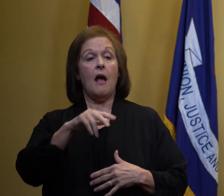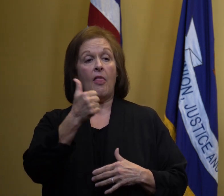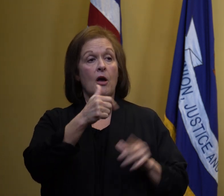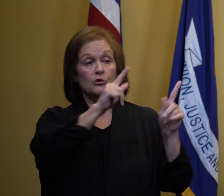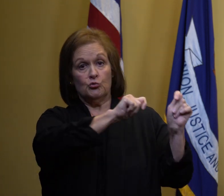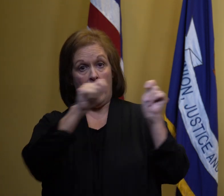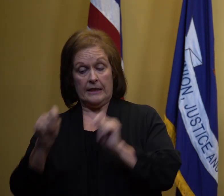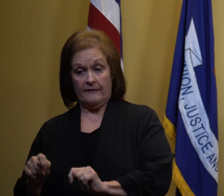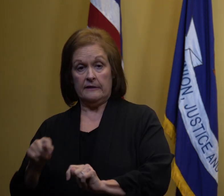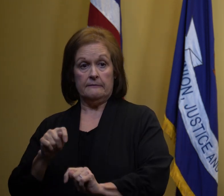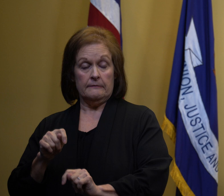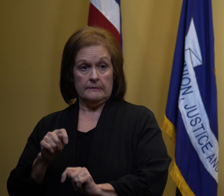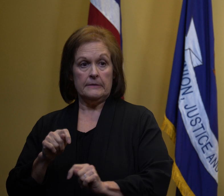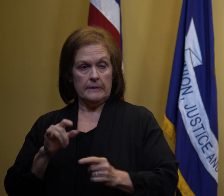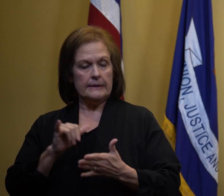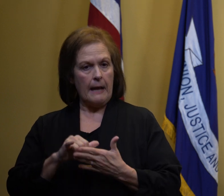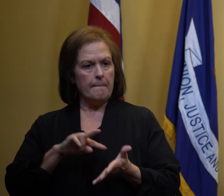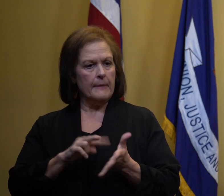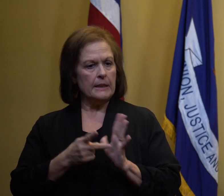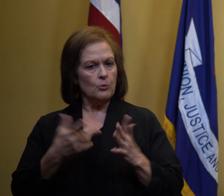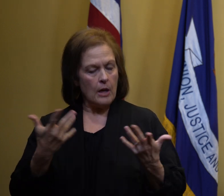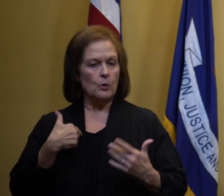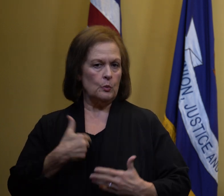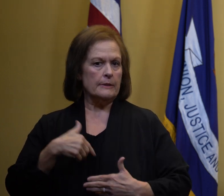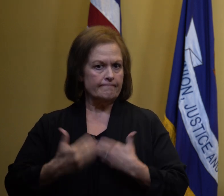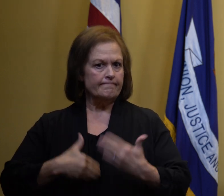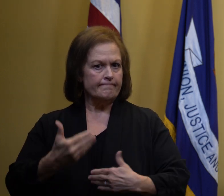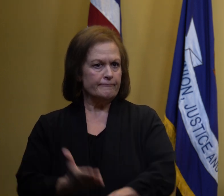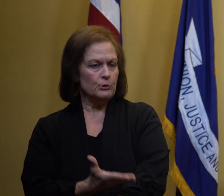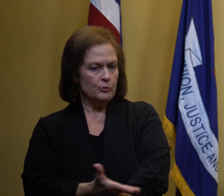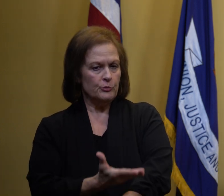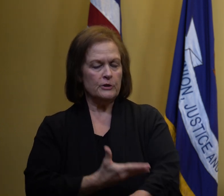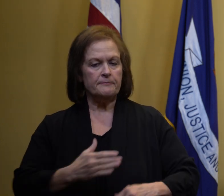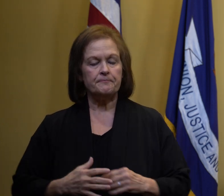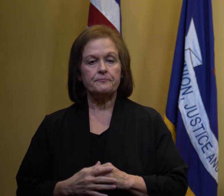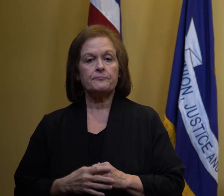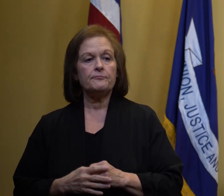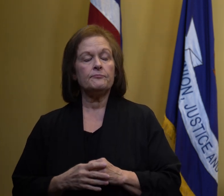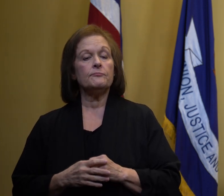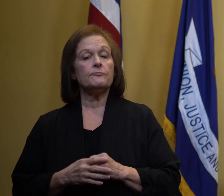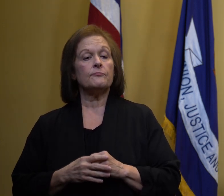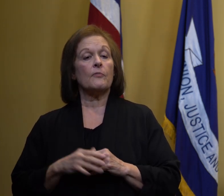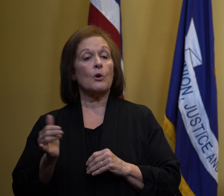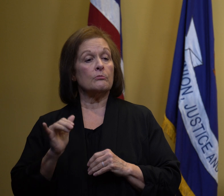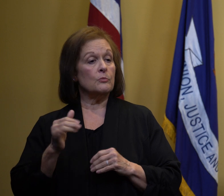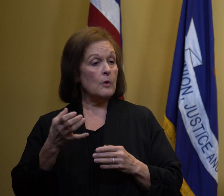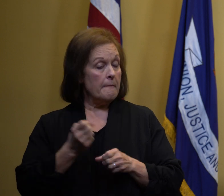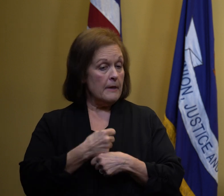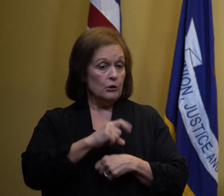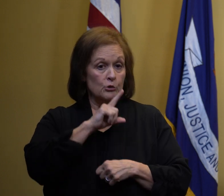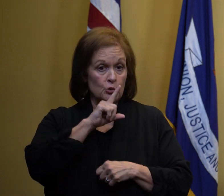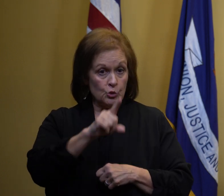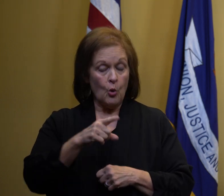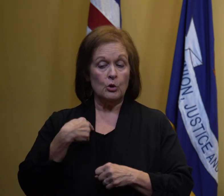again, movement, progress, step in the right direction. We'll just continue to make sure that we're meeting